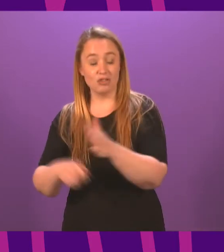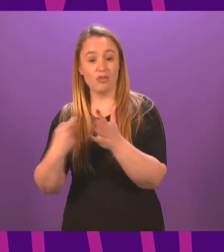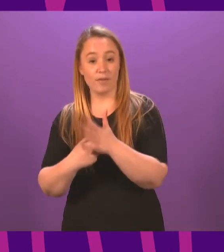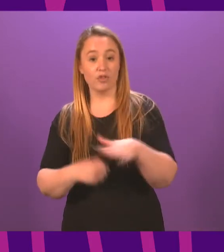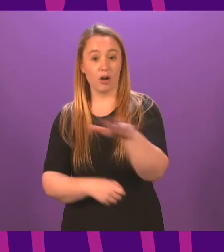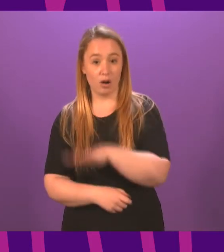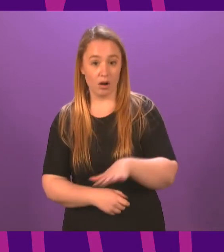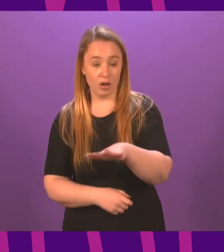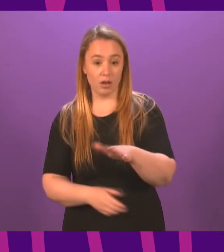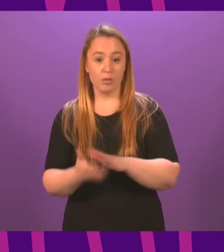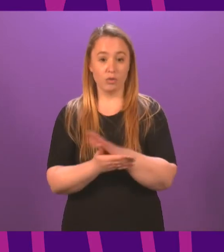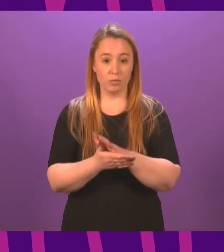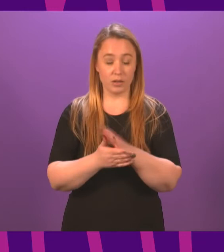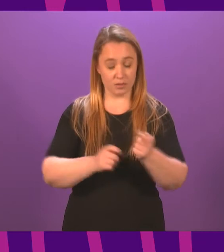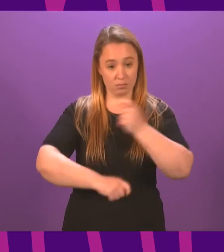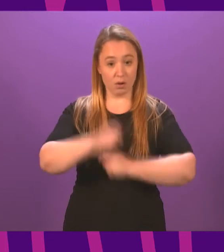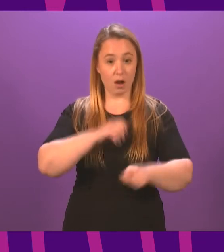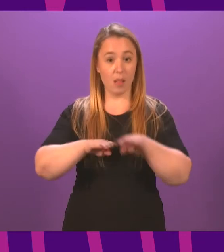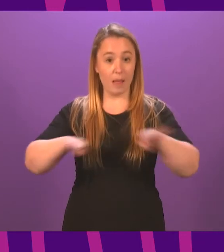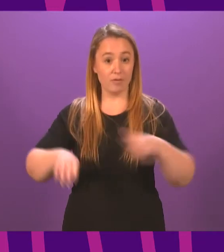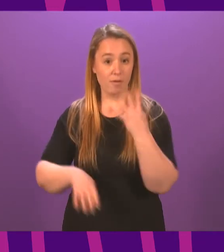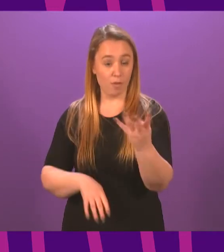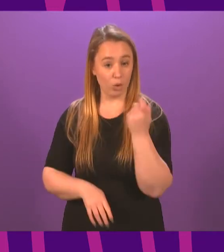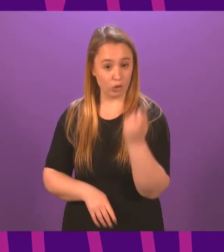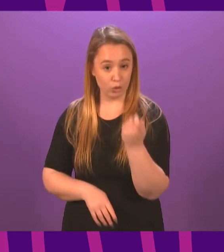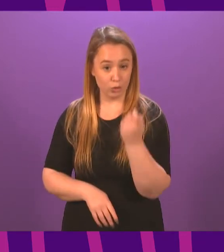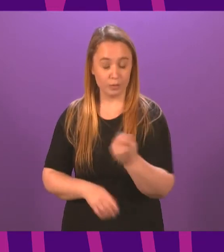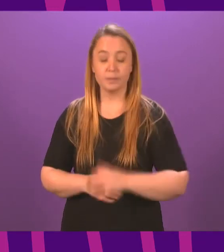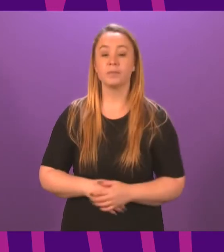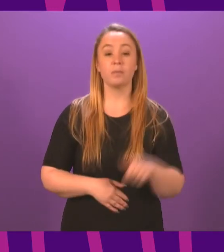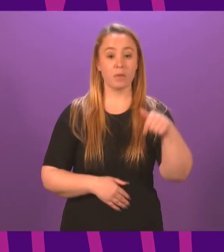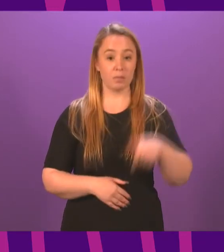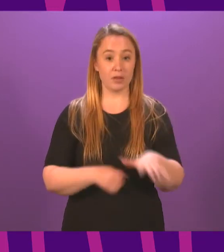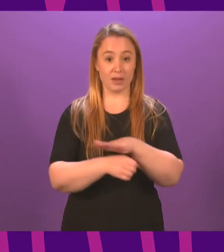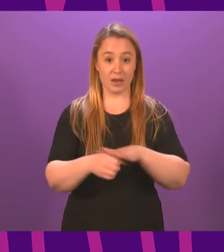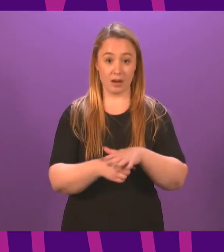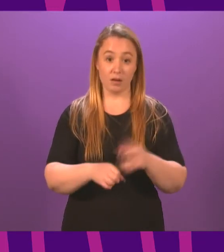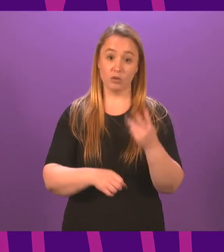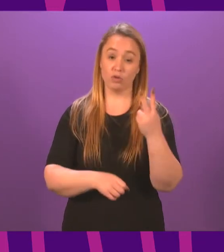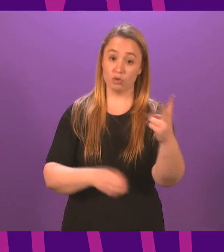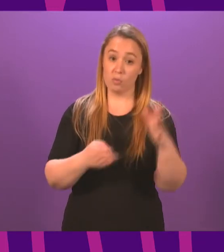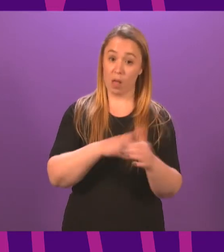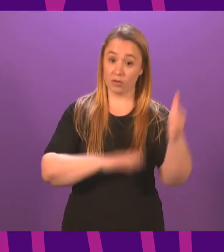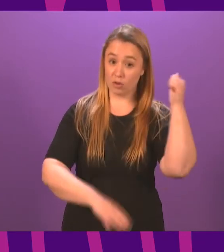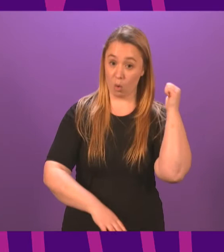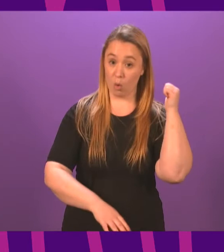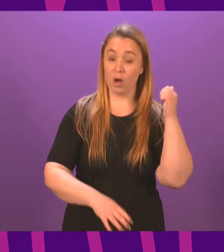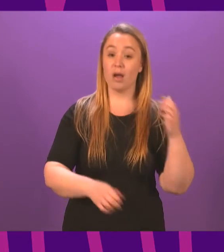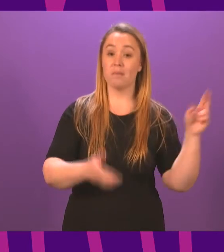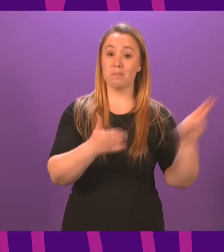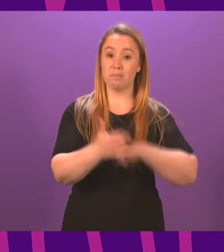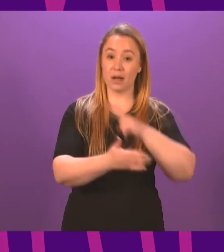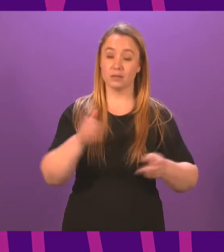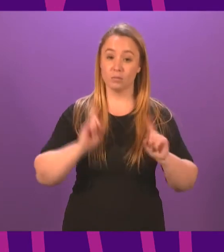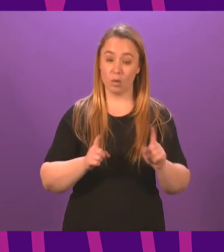hours will move into level 4. In this part of Scotland, it is over 2 months since we were last able to visit friends and family in their